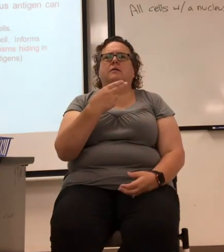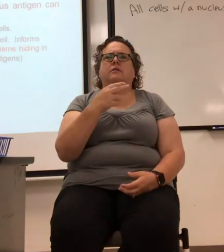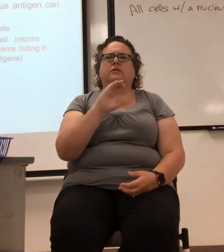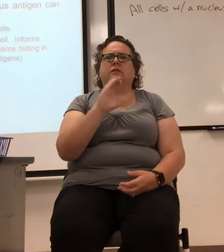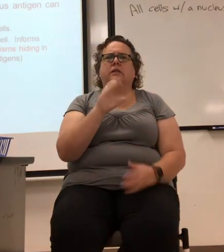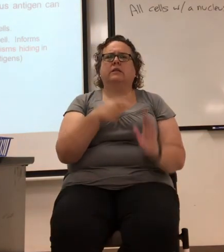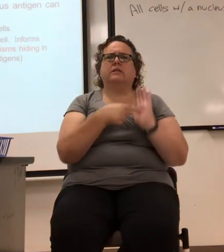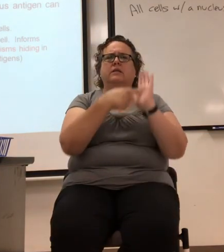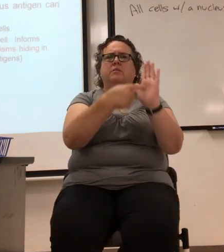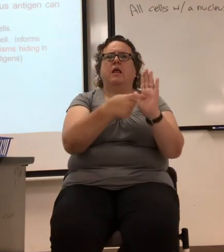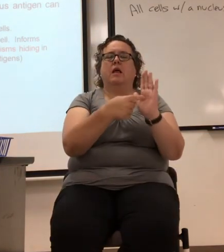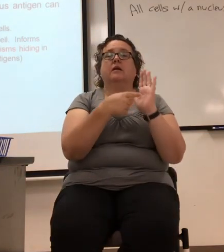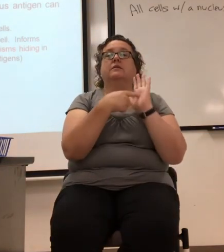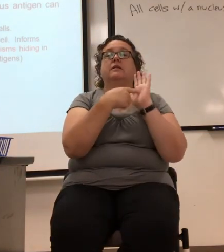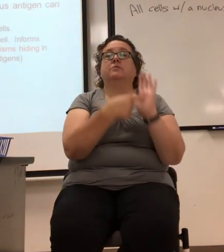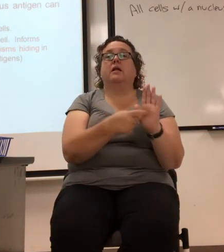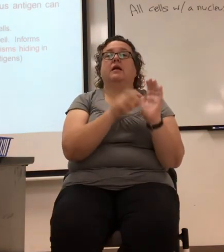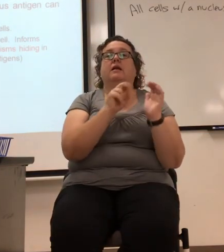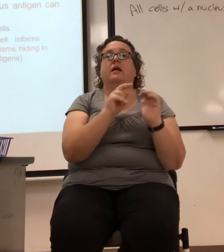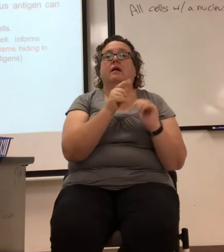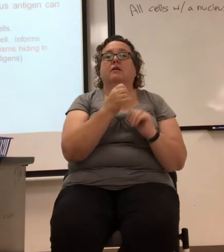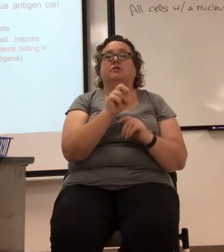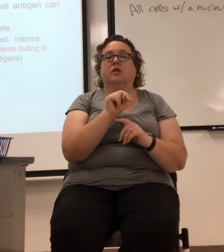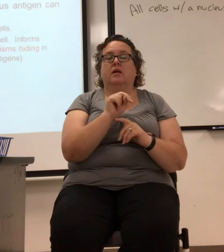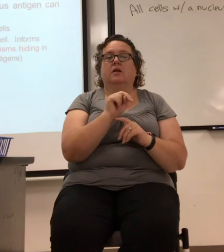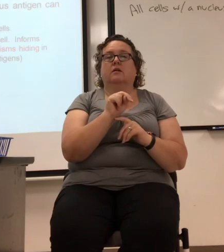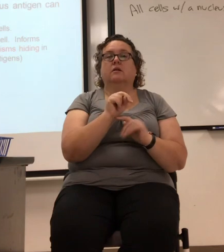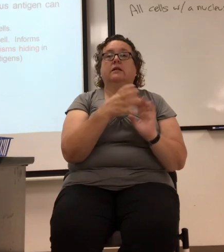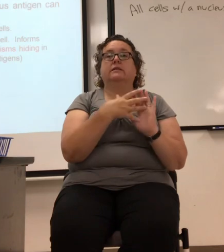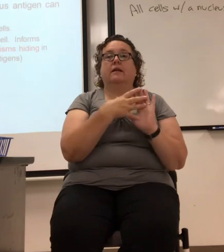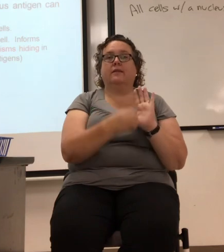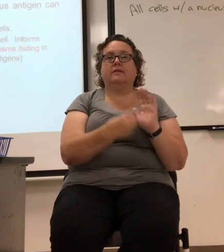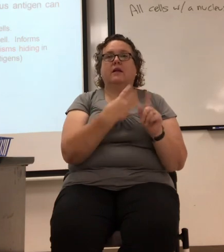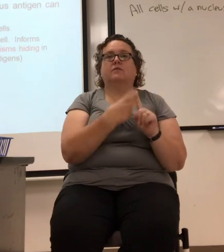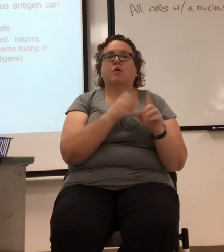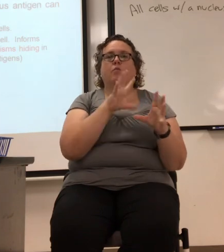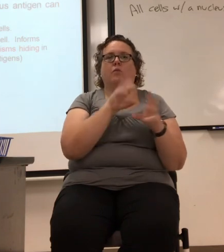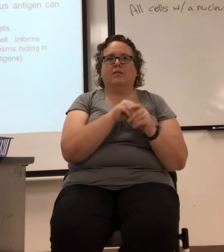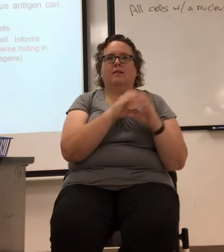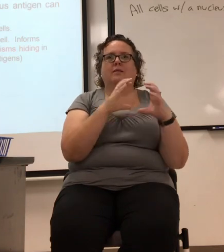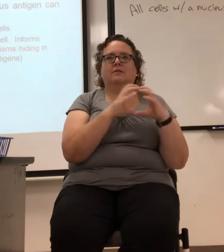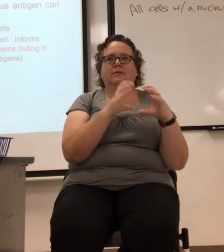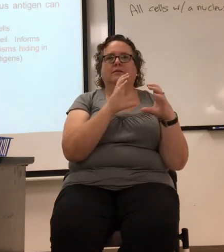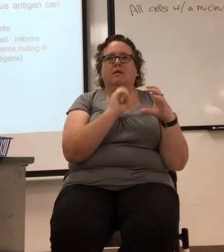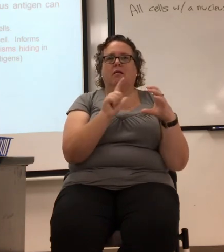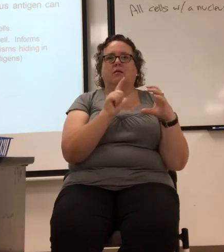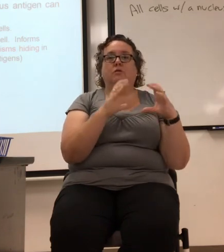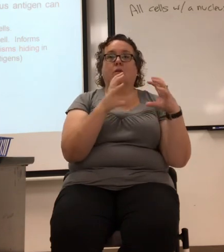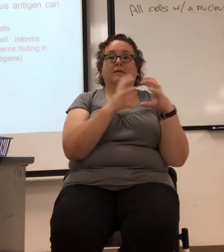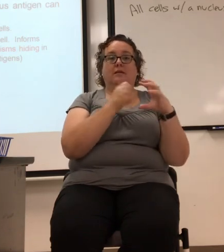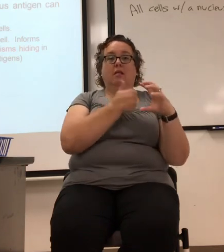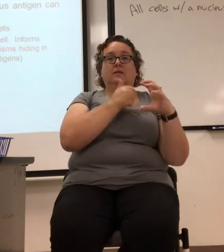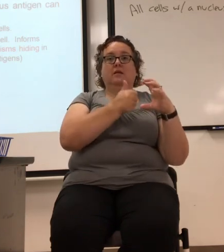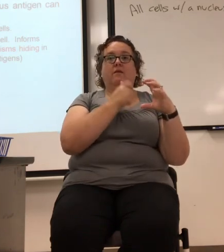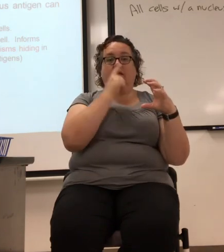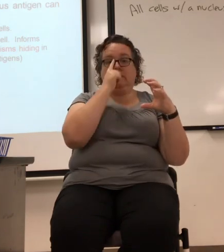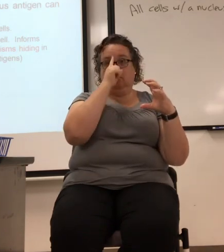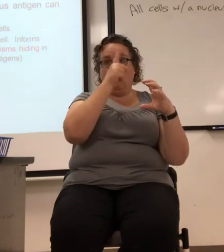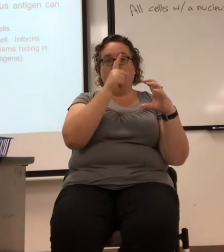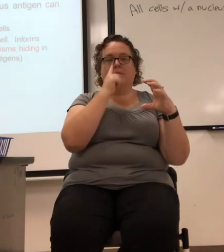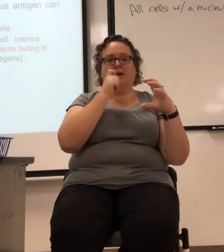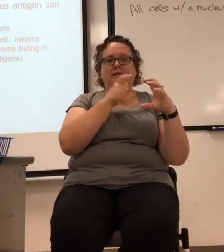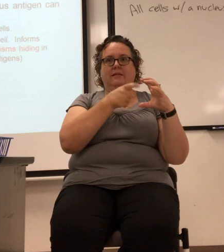display? They display an antigen synthesized from within the cell. So the cell is smart. It's just taking a piece of